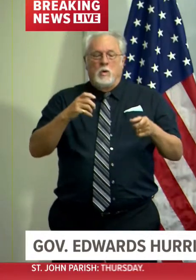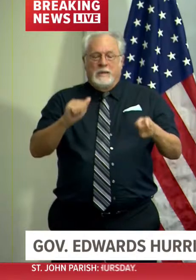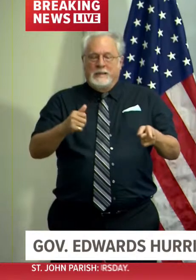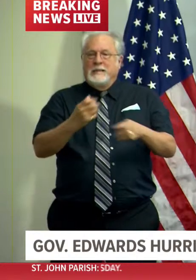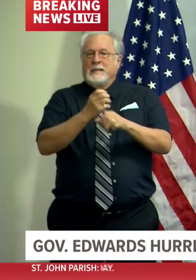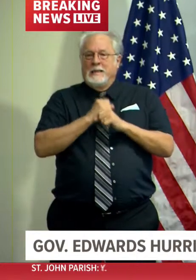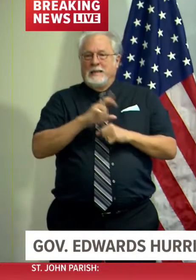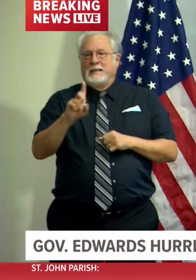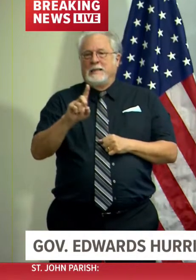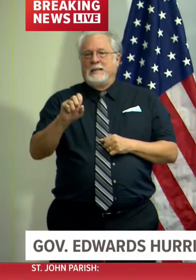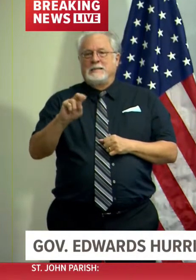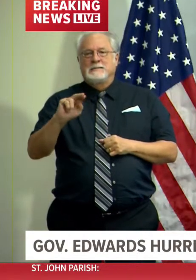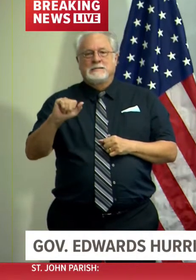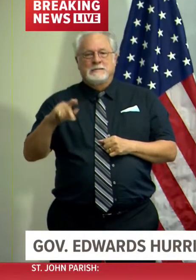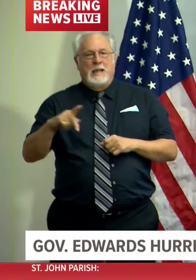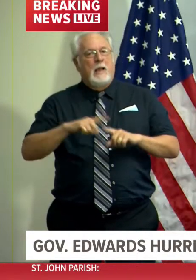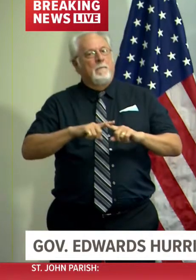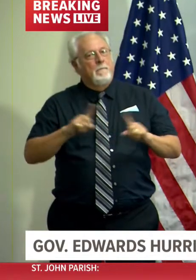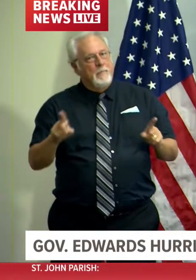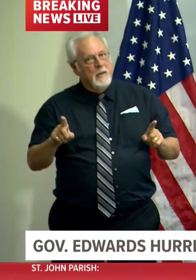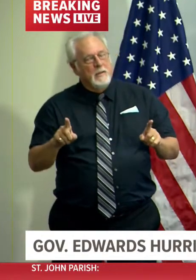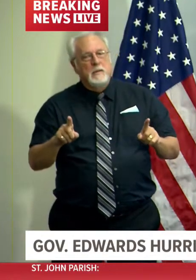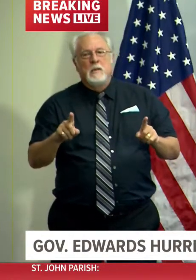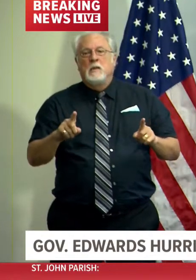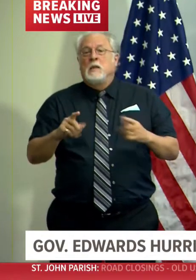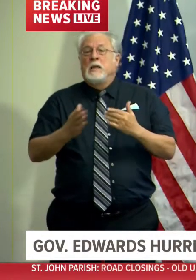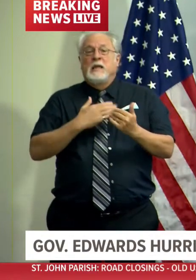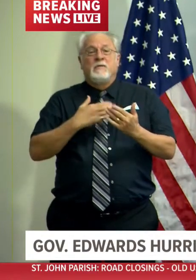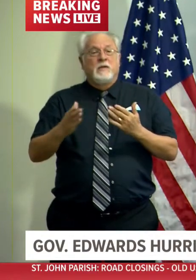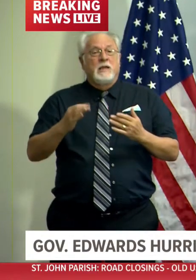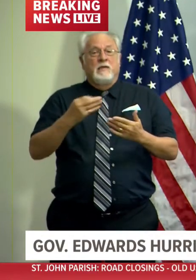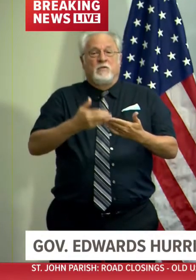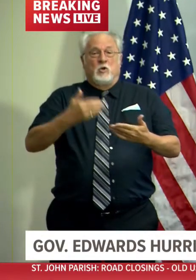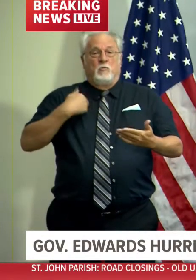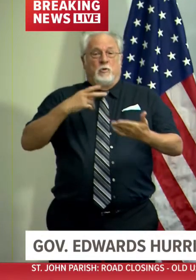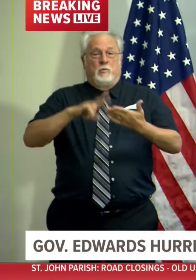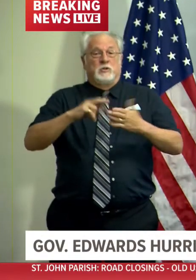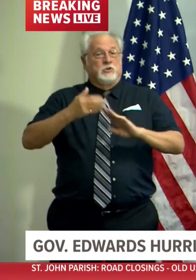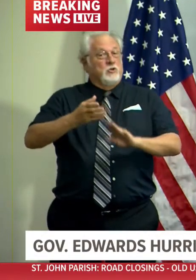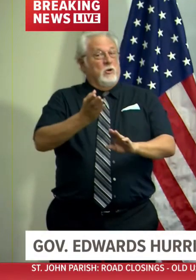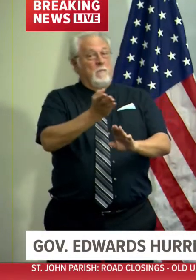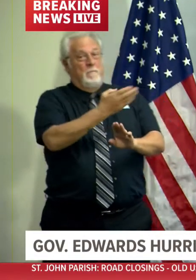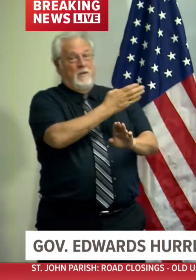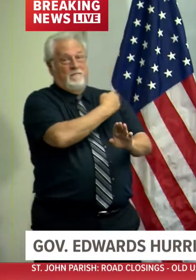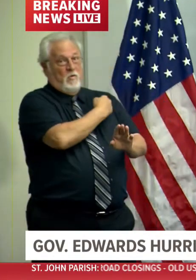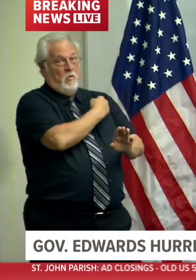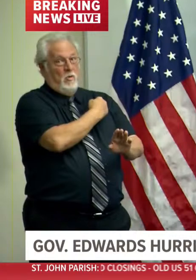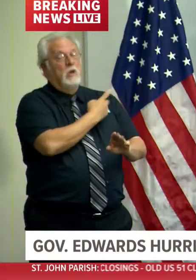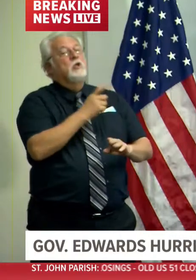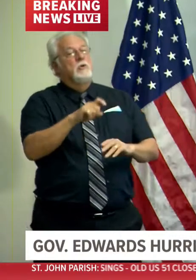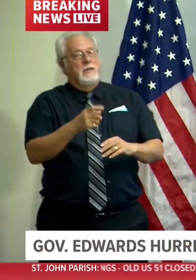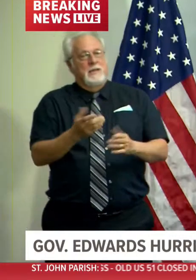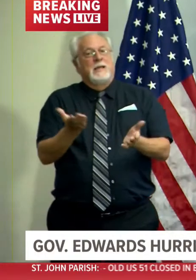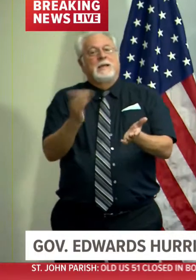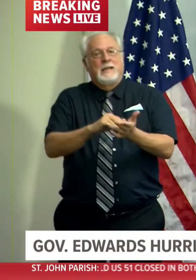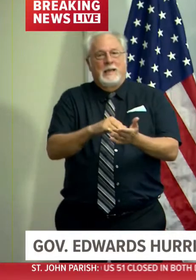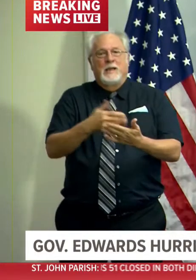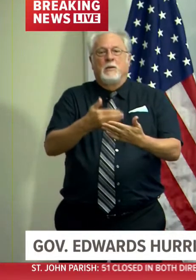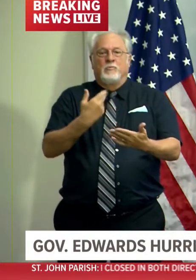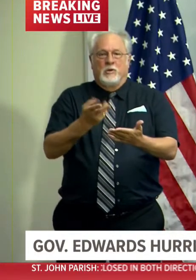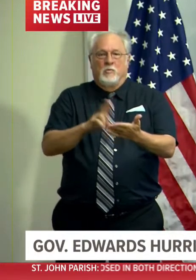eligible. But I want you to know that even if you pre-registered before in previous disasters, you need to register